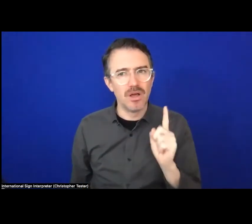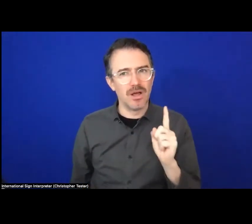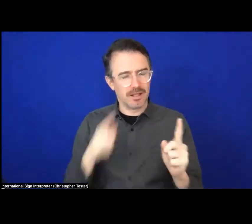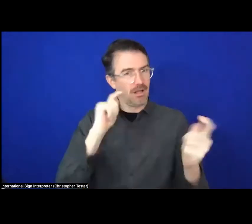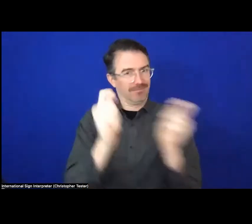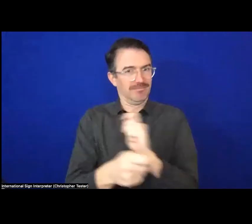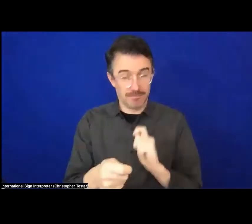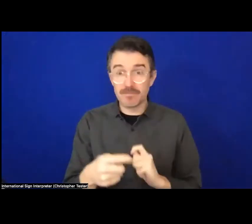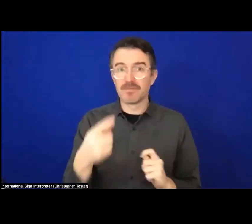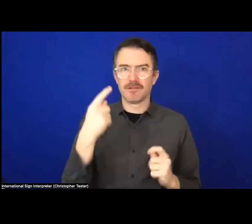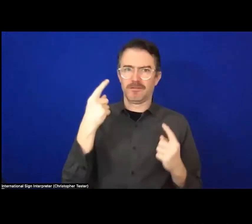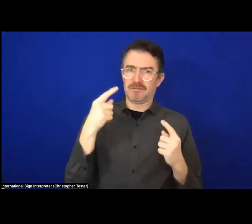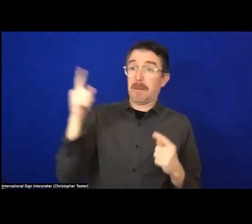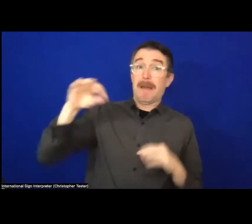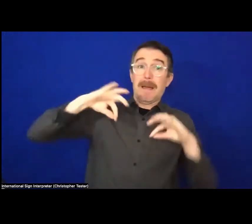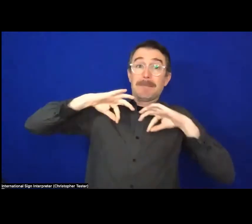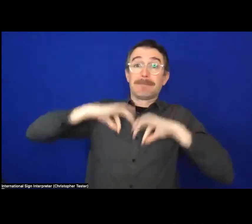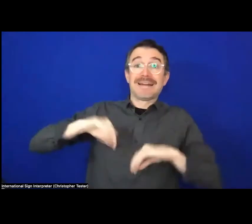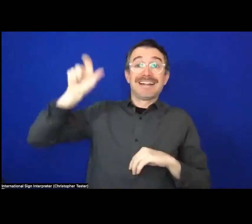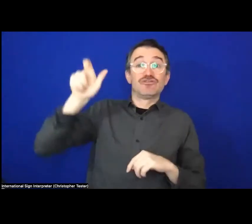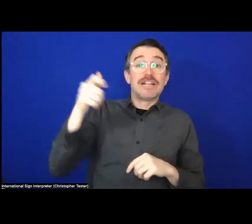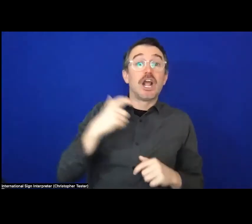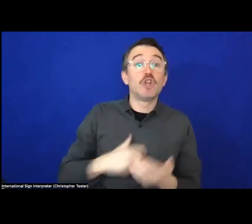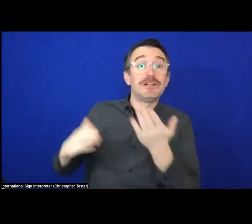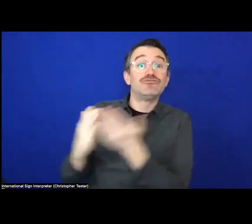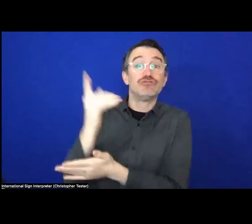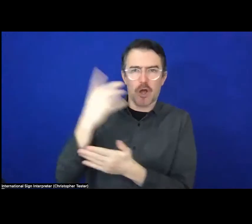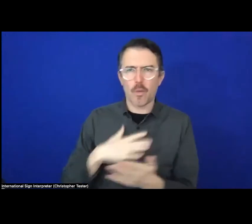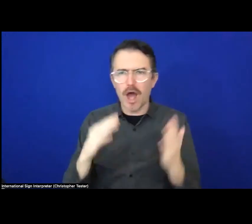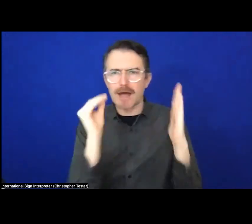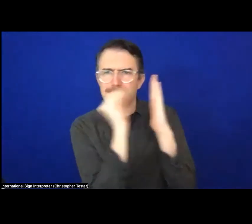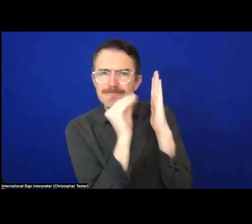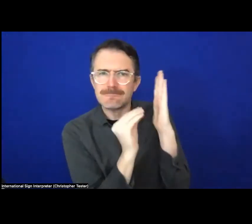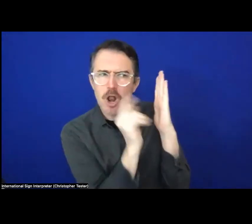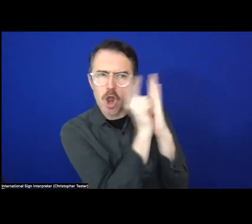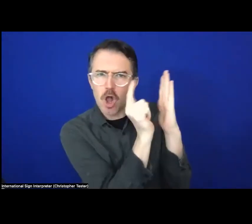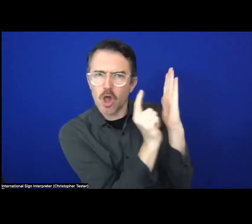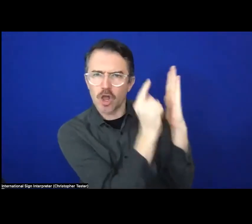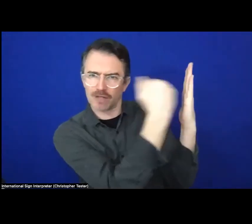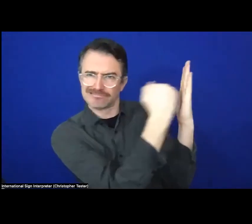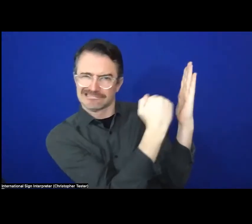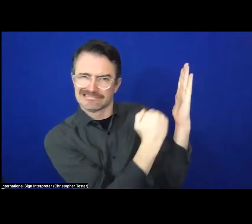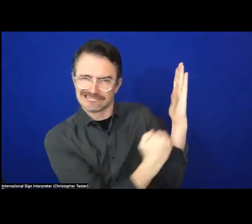and community-based support. So this ministry has launched recently